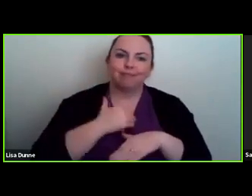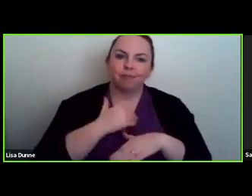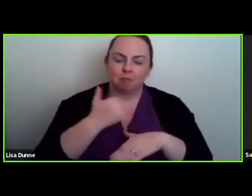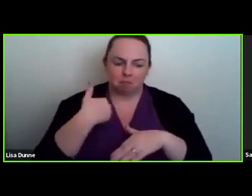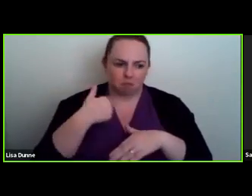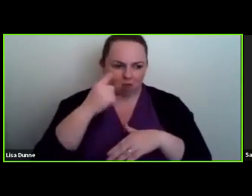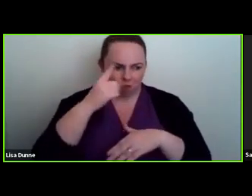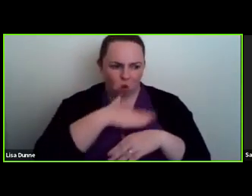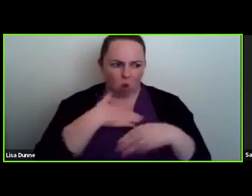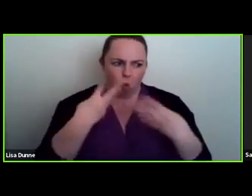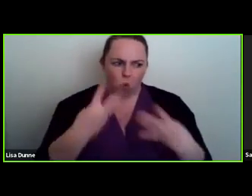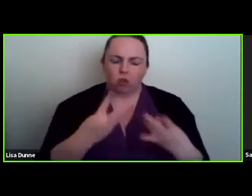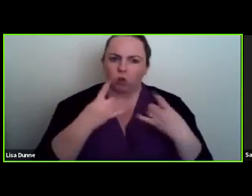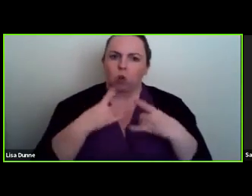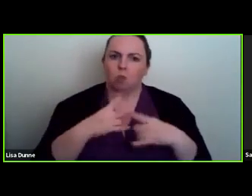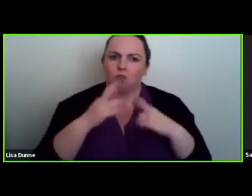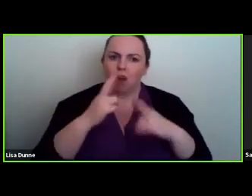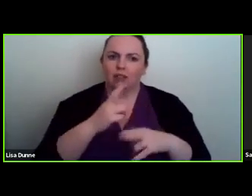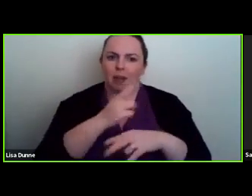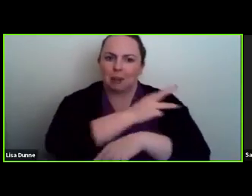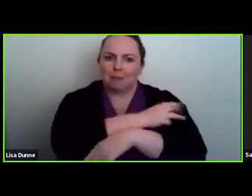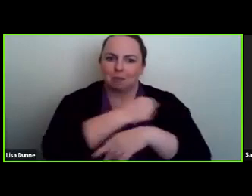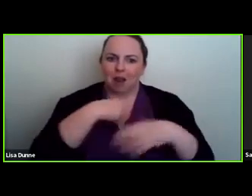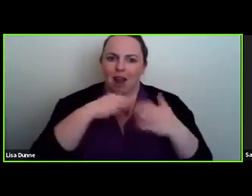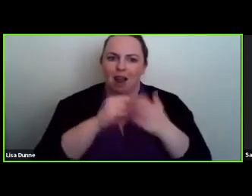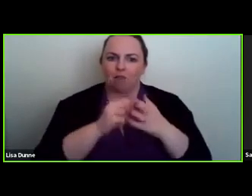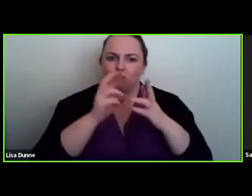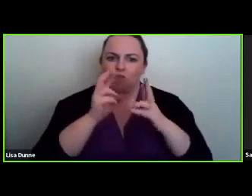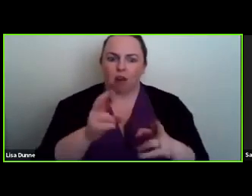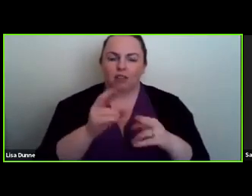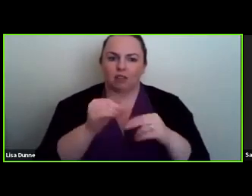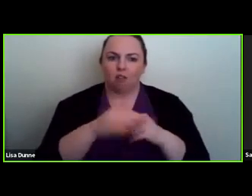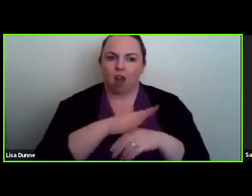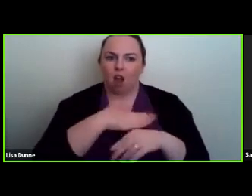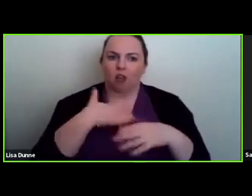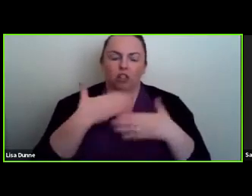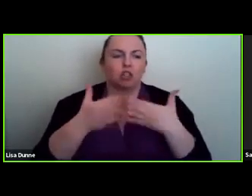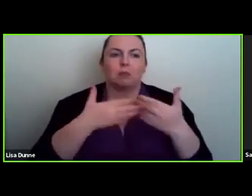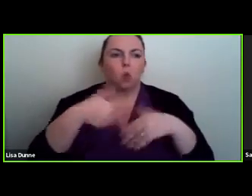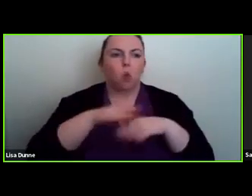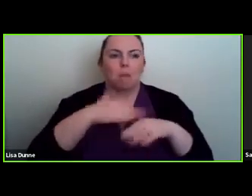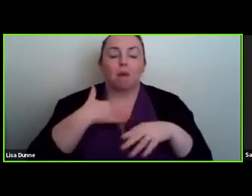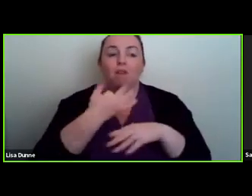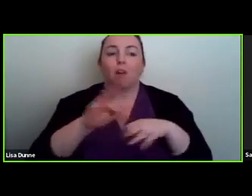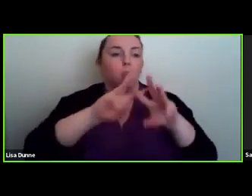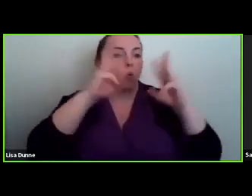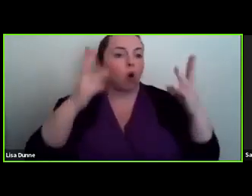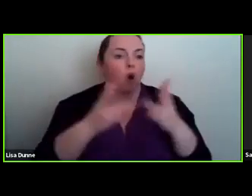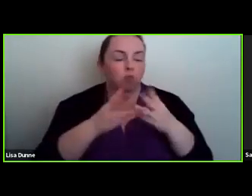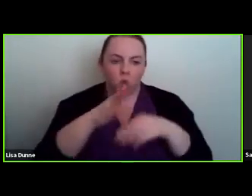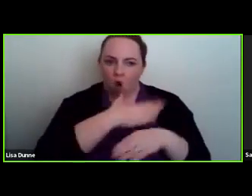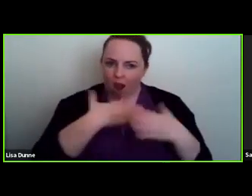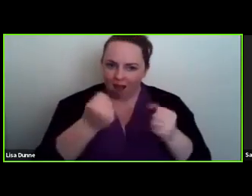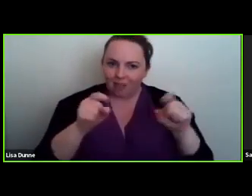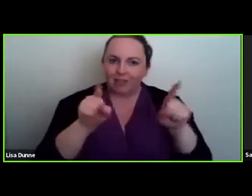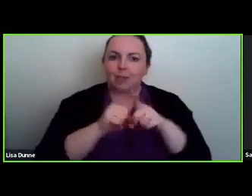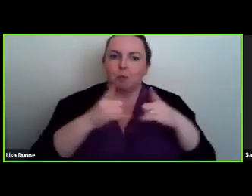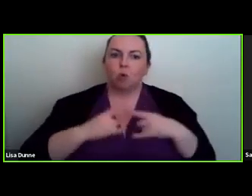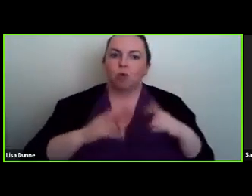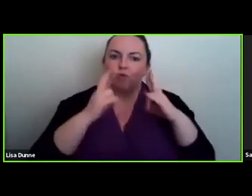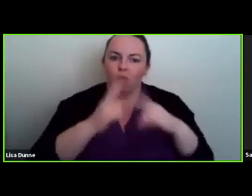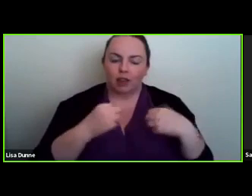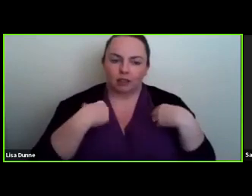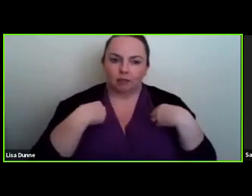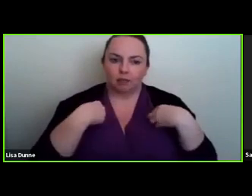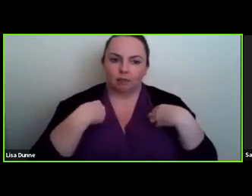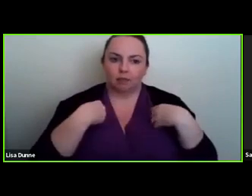that we have to uphold the right to life for all of us, regardless of where we are coming from. I also wanted to address the